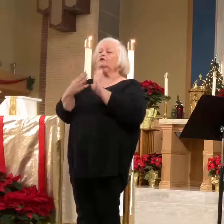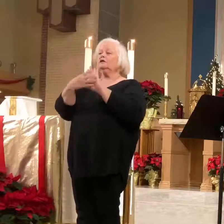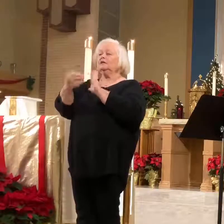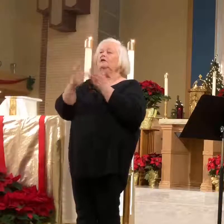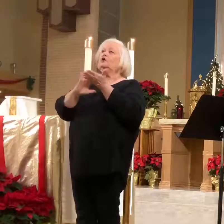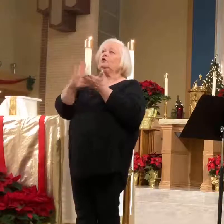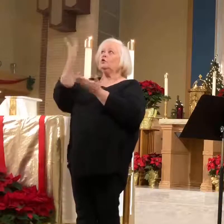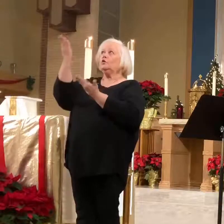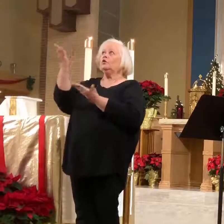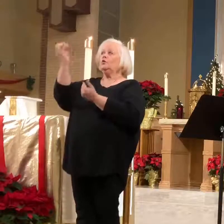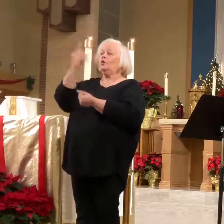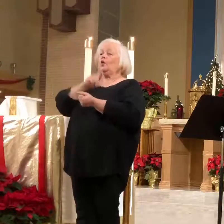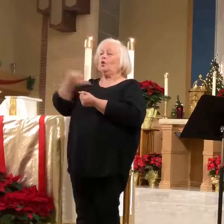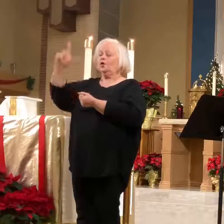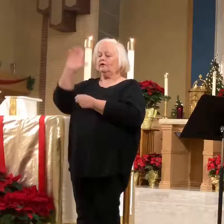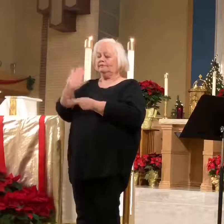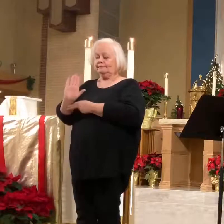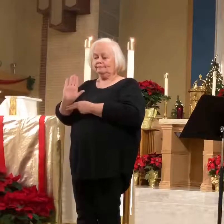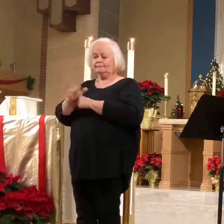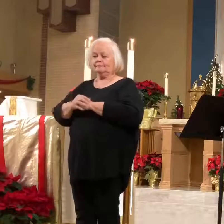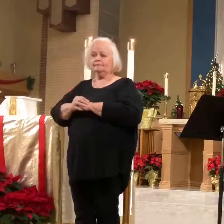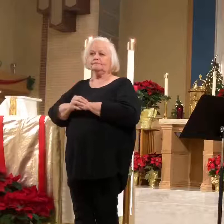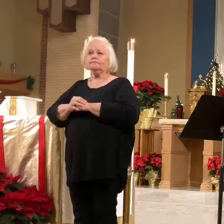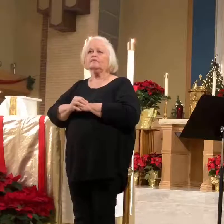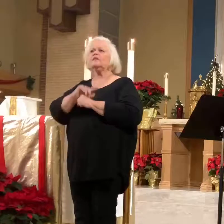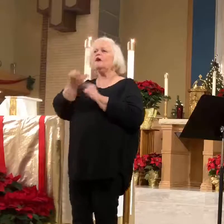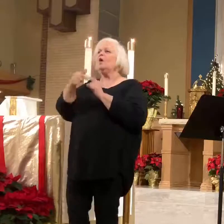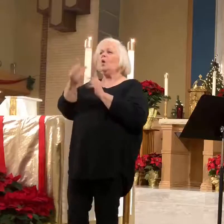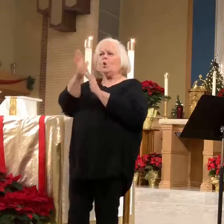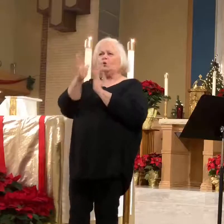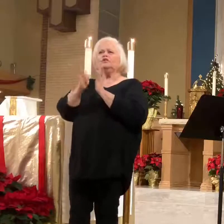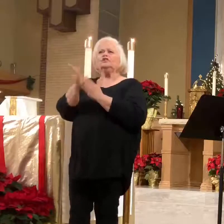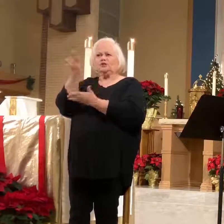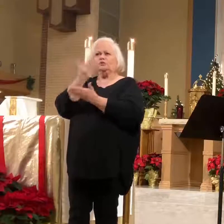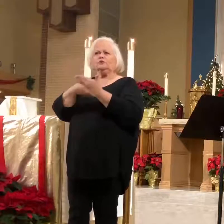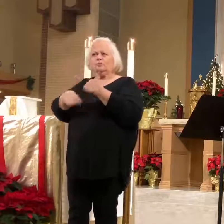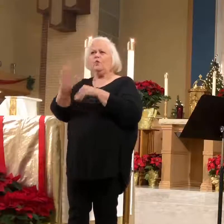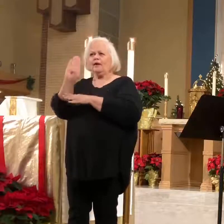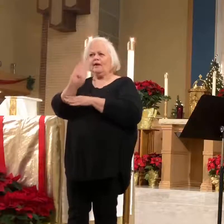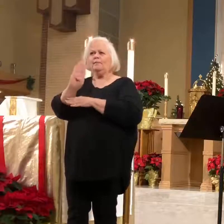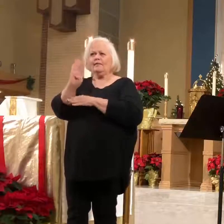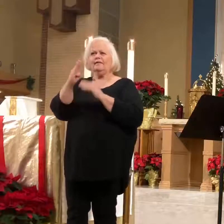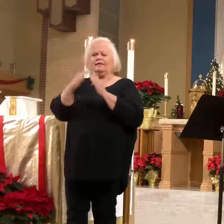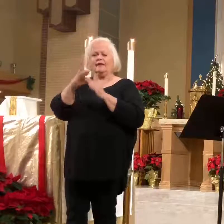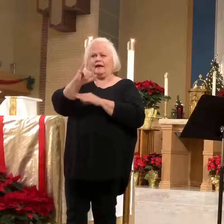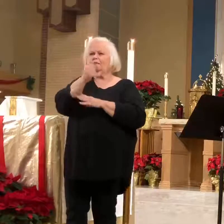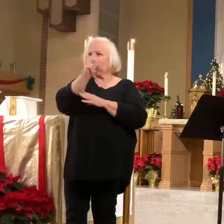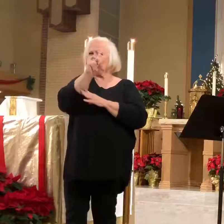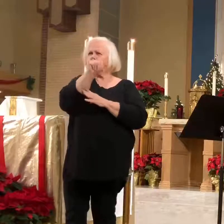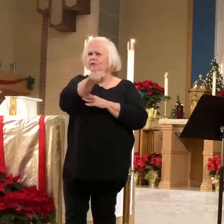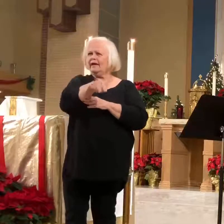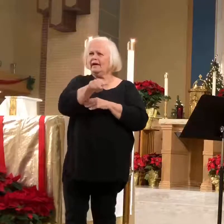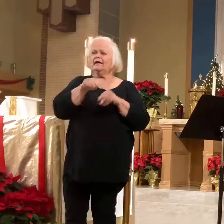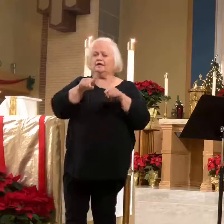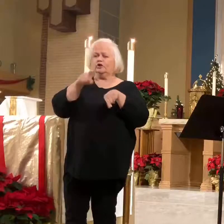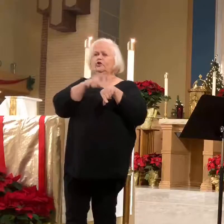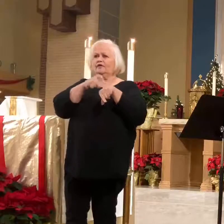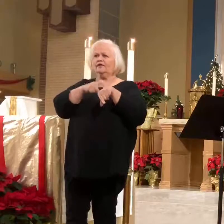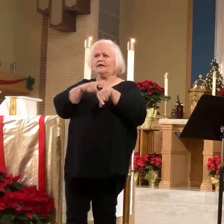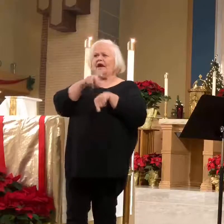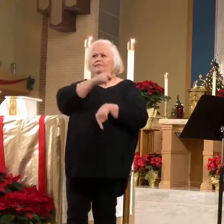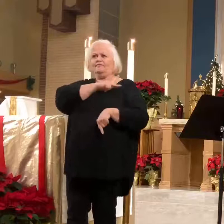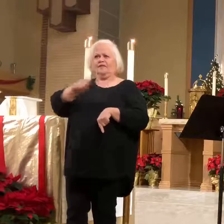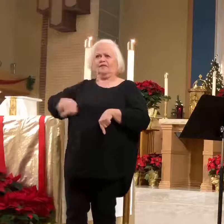to you, O Lord. When Jesus was born in Bethlehem of Judea in the days of King